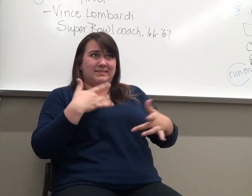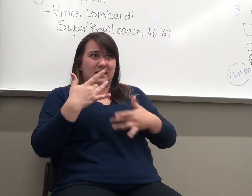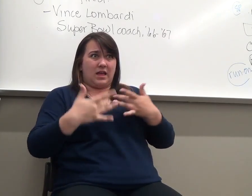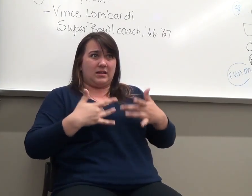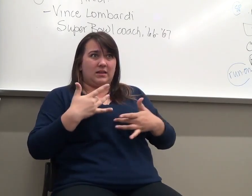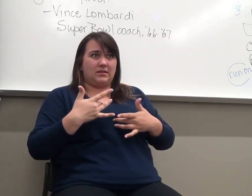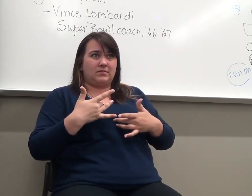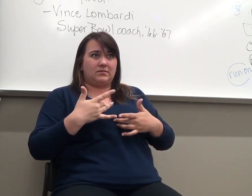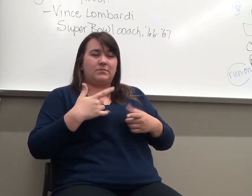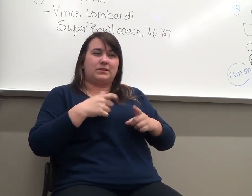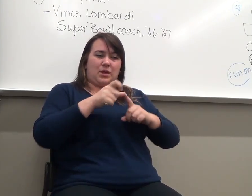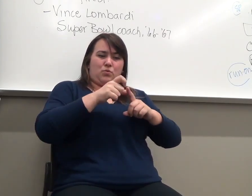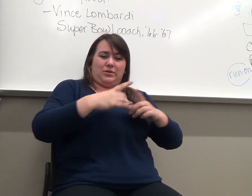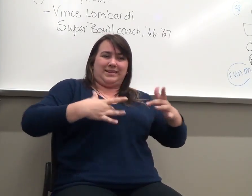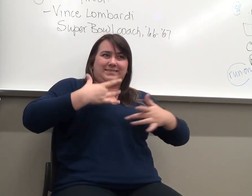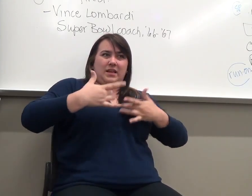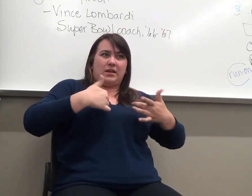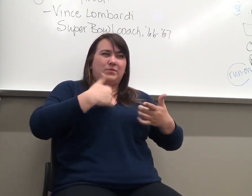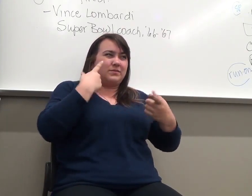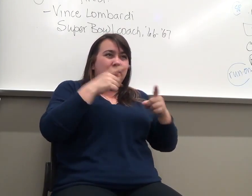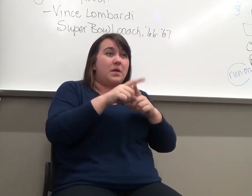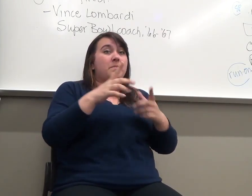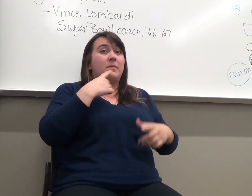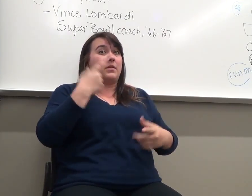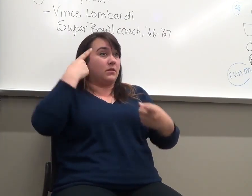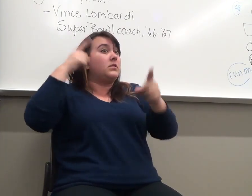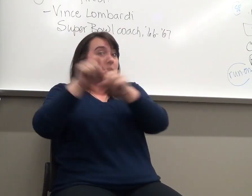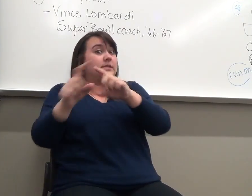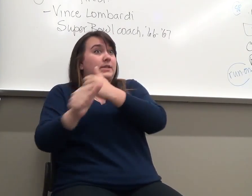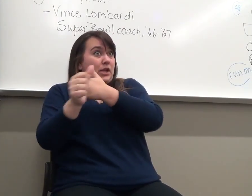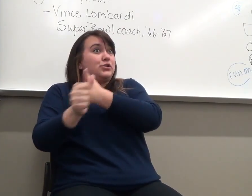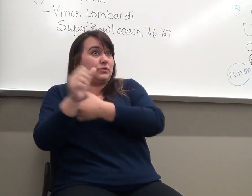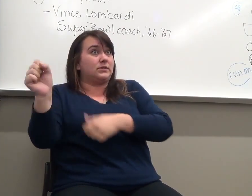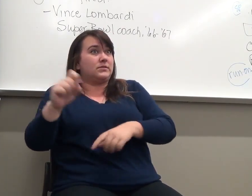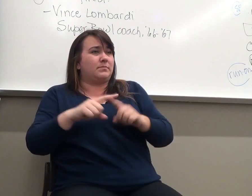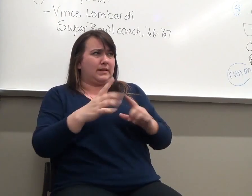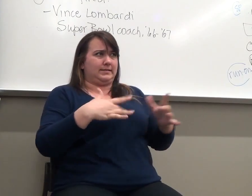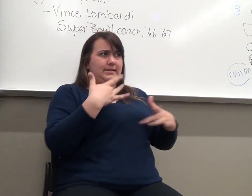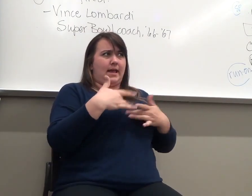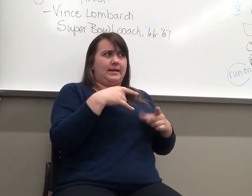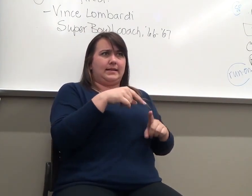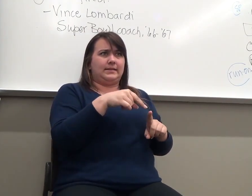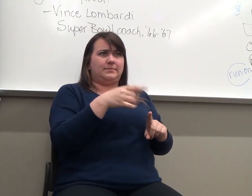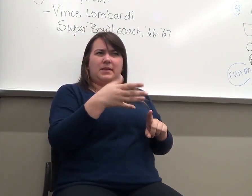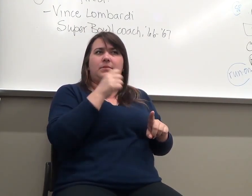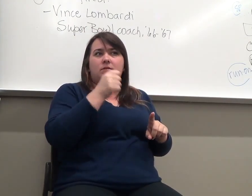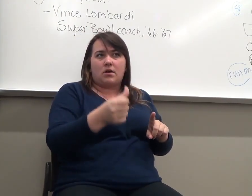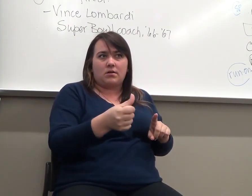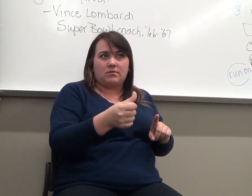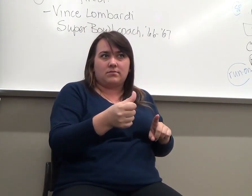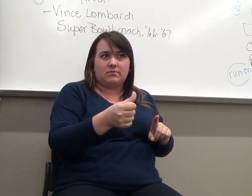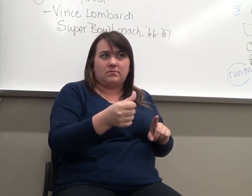all wouldn't agree. We might all agree that it's dangerous, but we might not all agree about it. And maybe not. Maybe you think, no, it's not